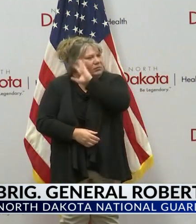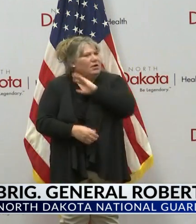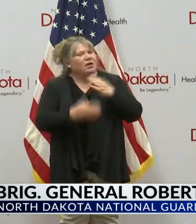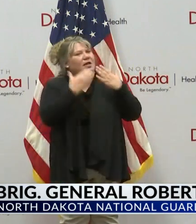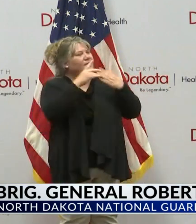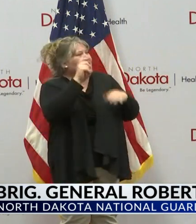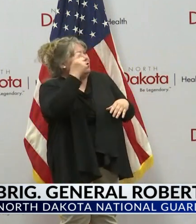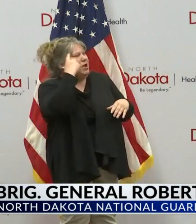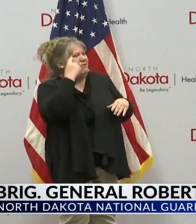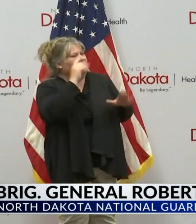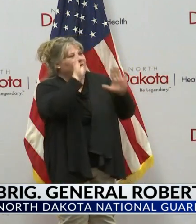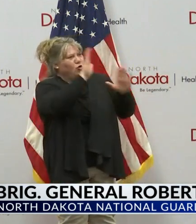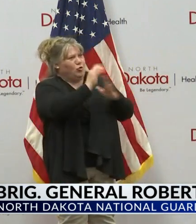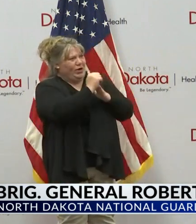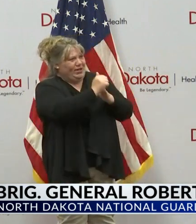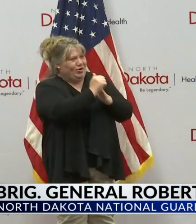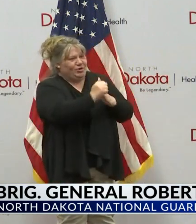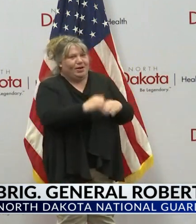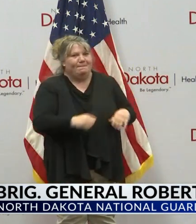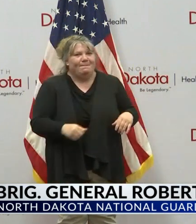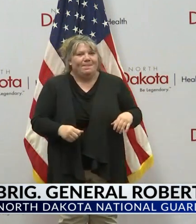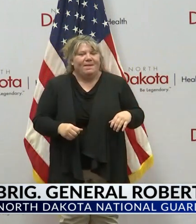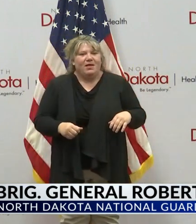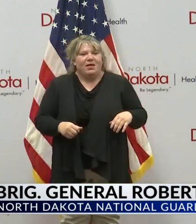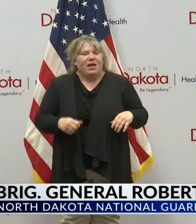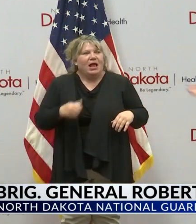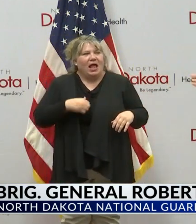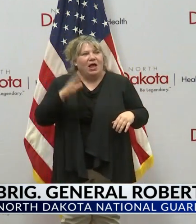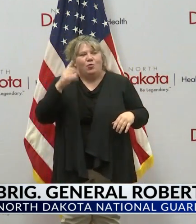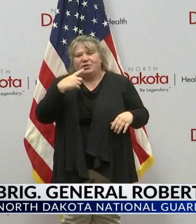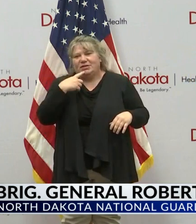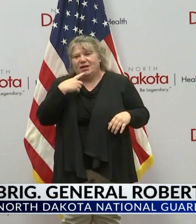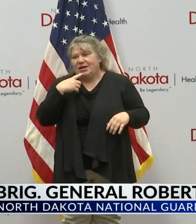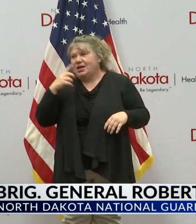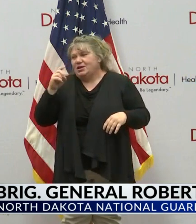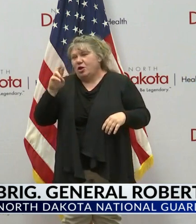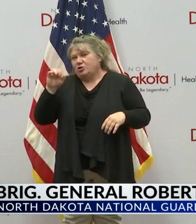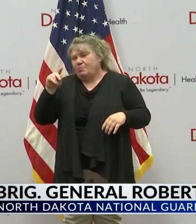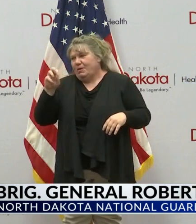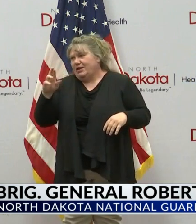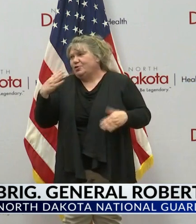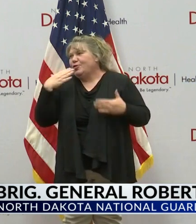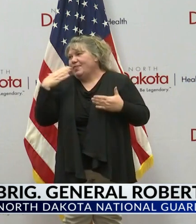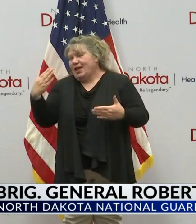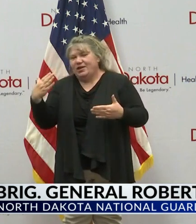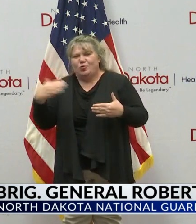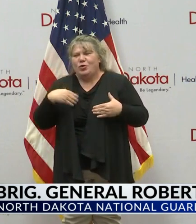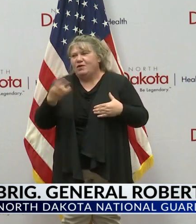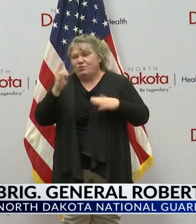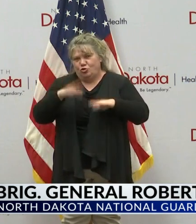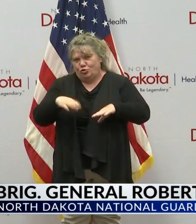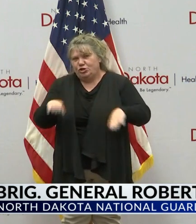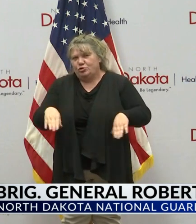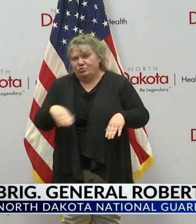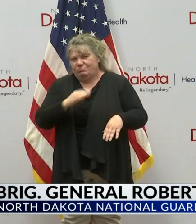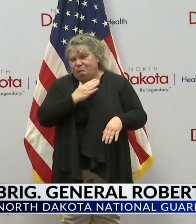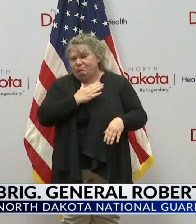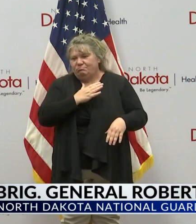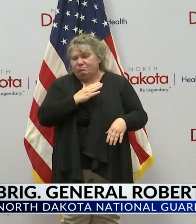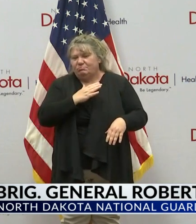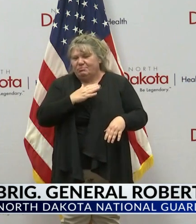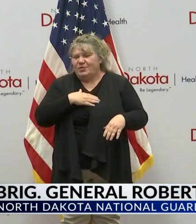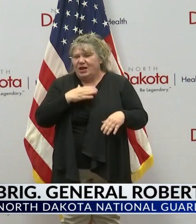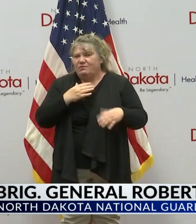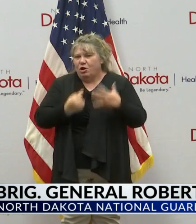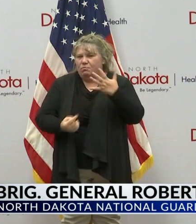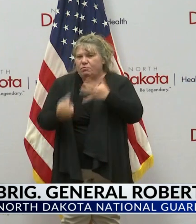Thank you, Governor, for your great leadership. I'm just going to say, and Dr. Baszler, thanks. We have 2 children that have gone through the